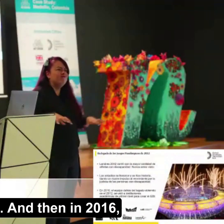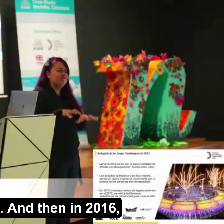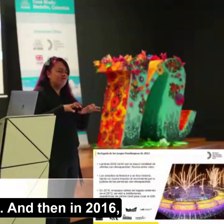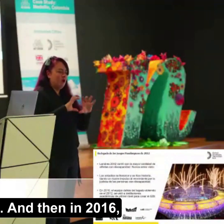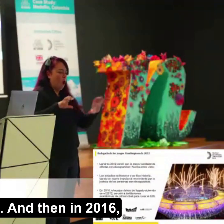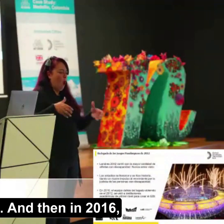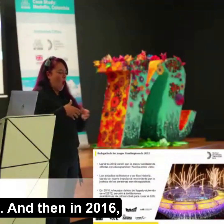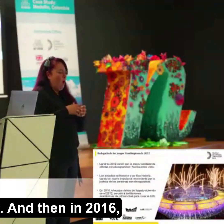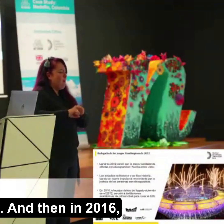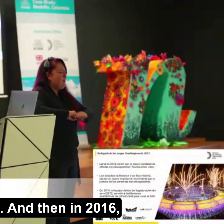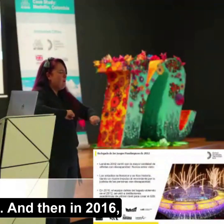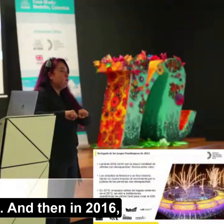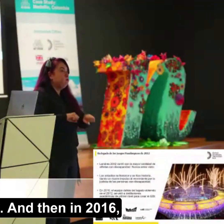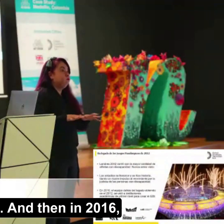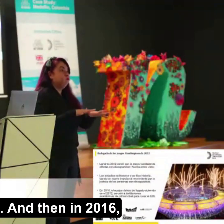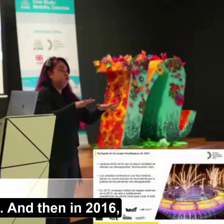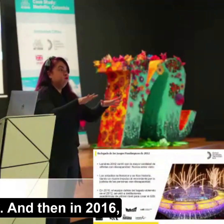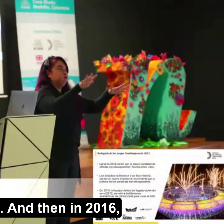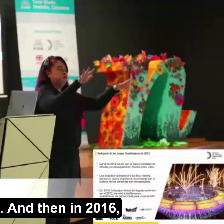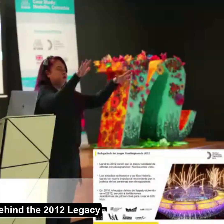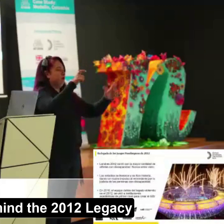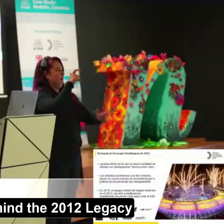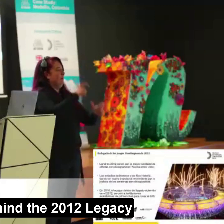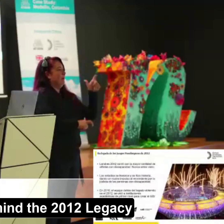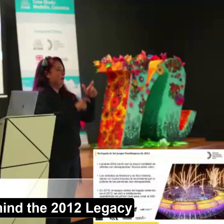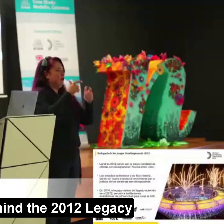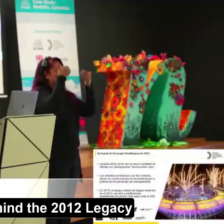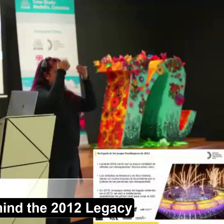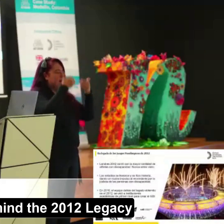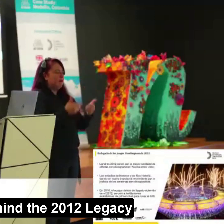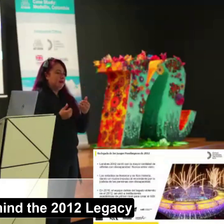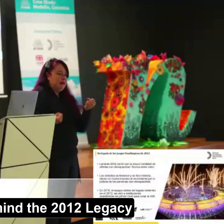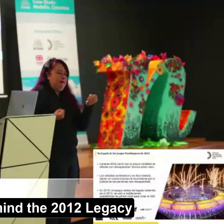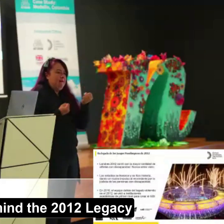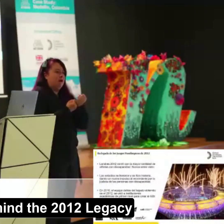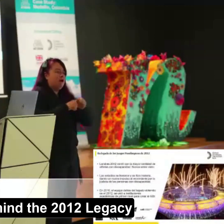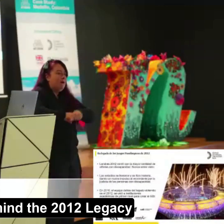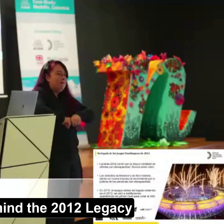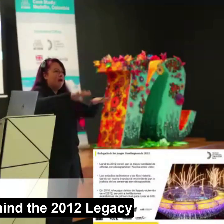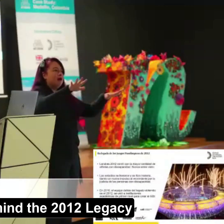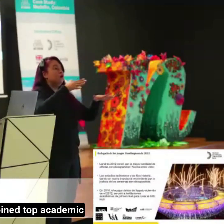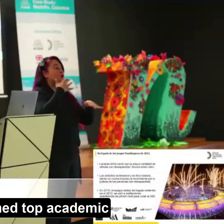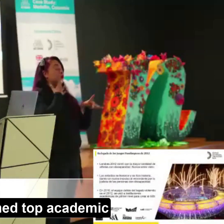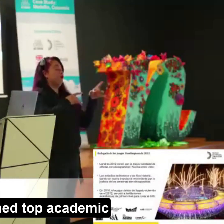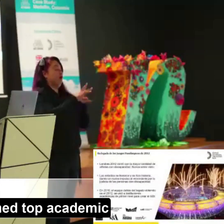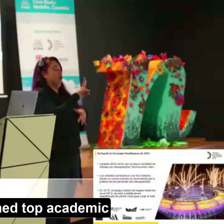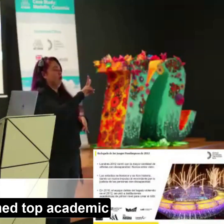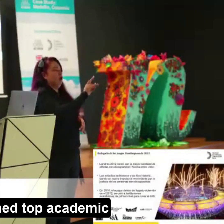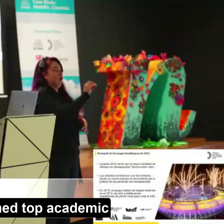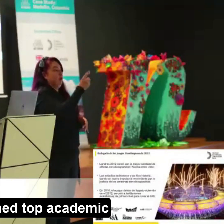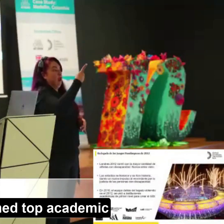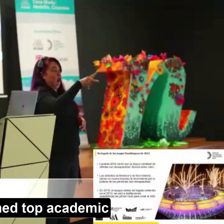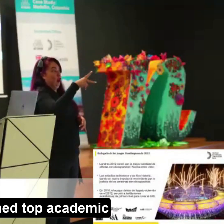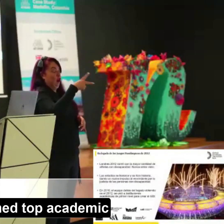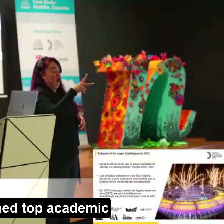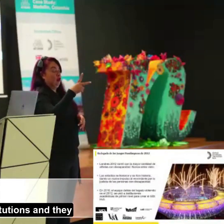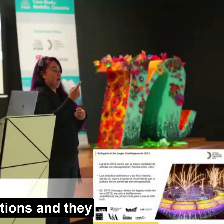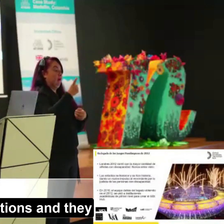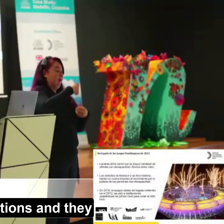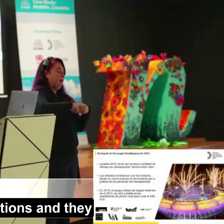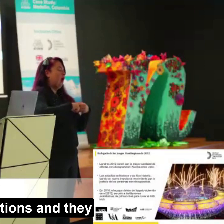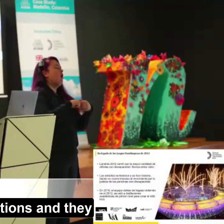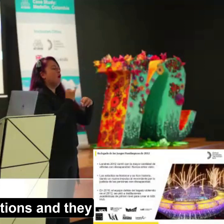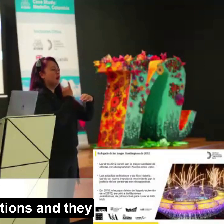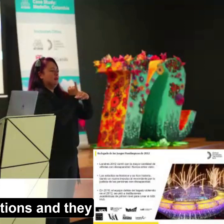movement. And then in 2016, the team behind the 2012 legacy team joined top